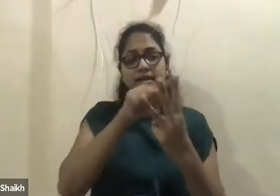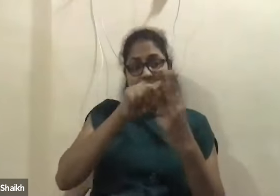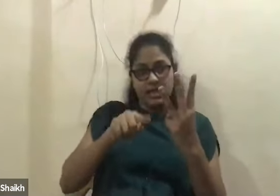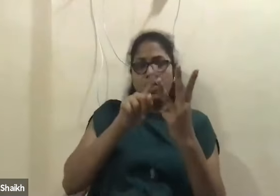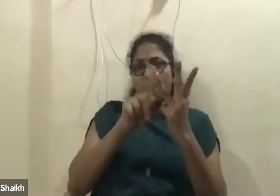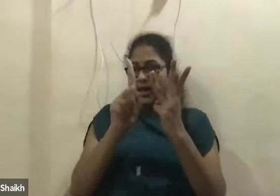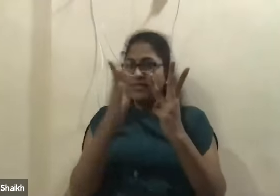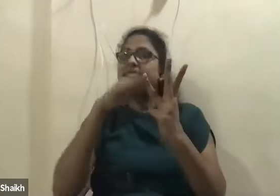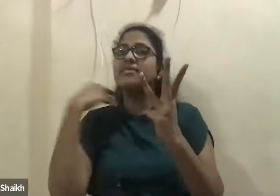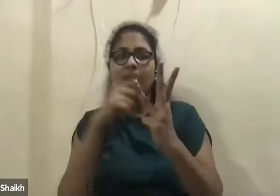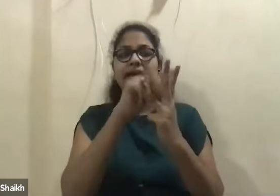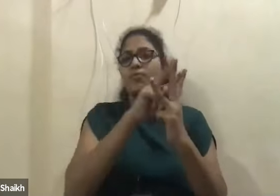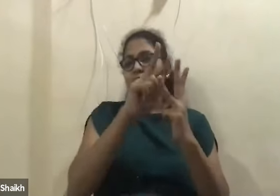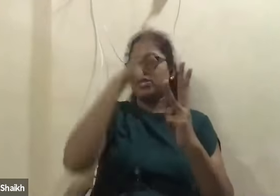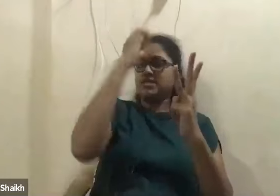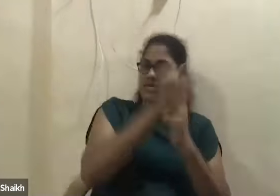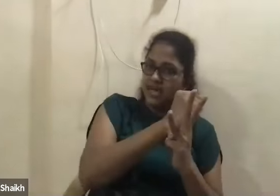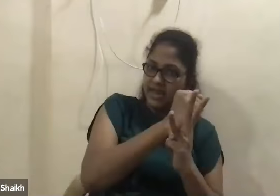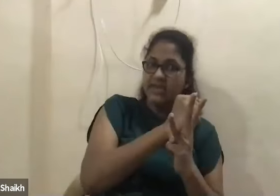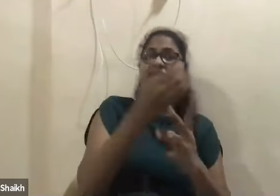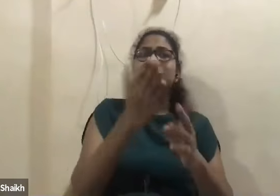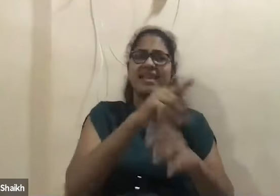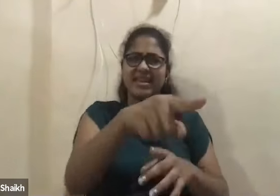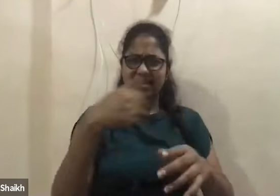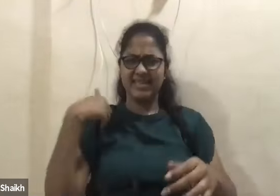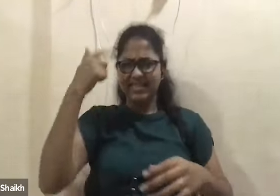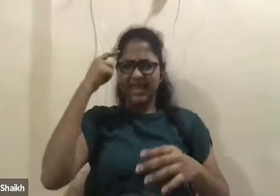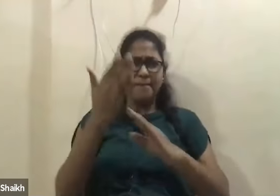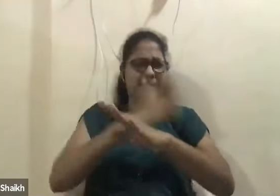then I think I mentioned, Jasmina, when we were also talking that